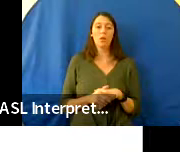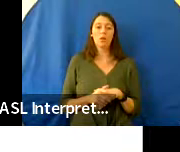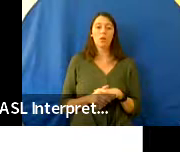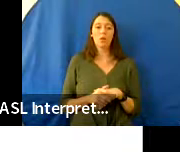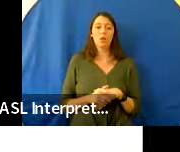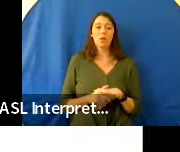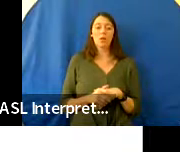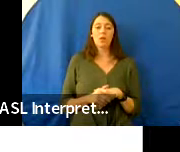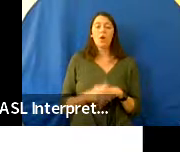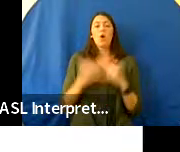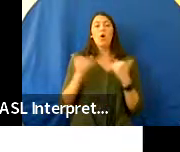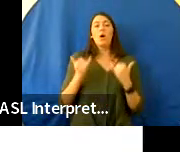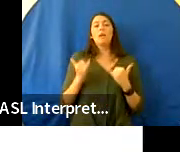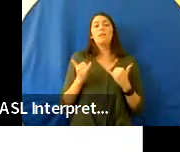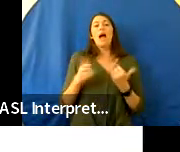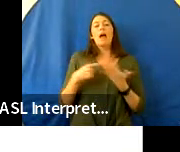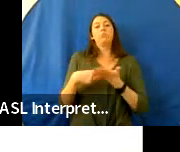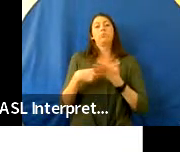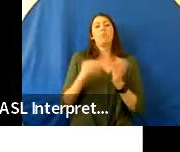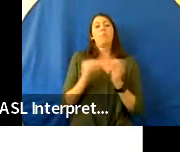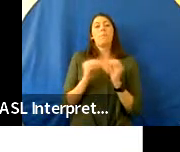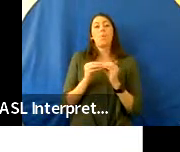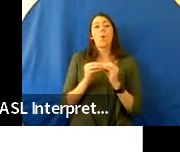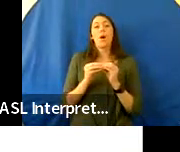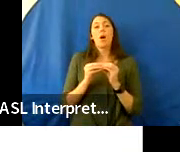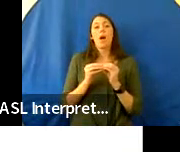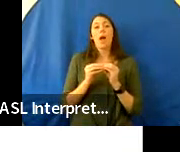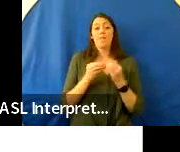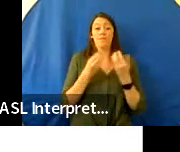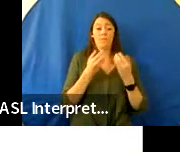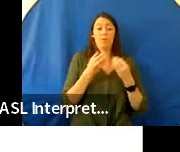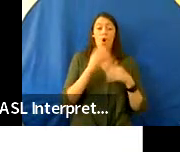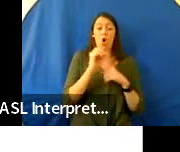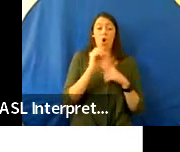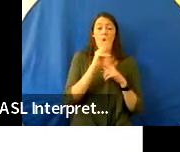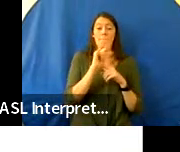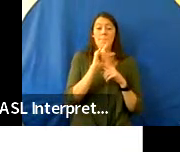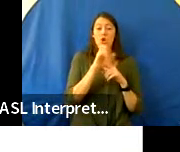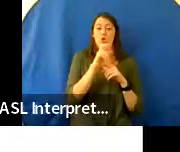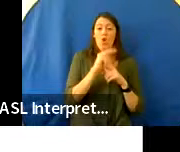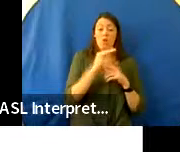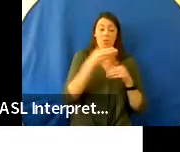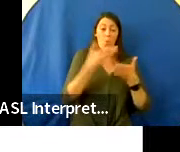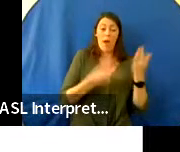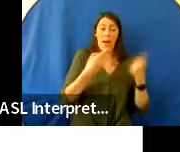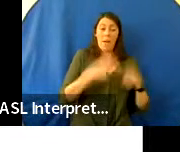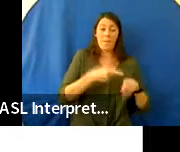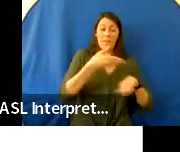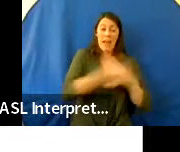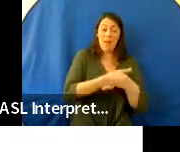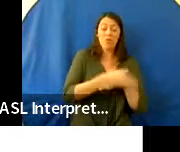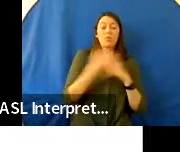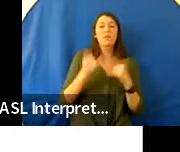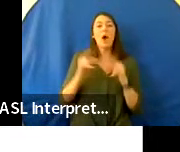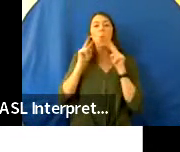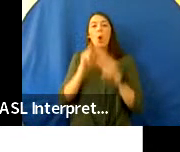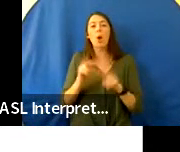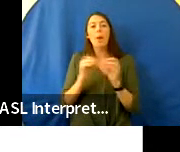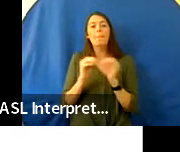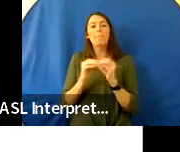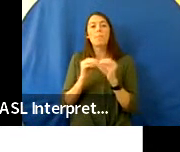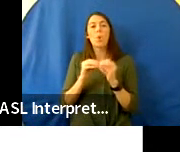work post-Omicron, we will continue to look at public health case investigation really as